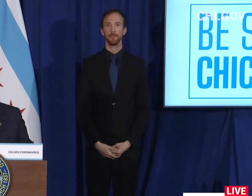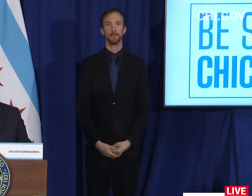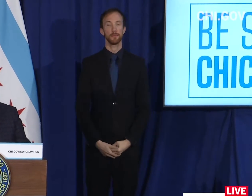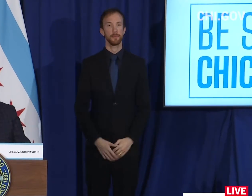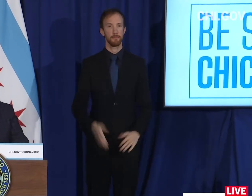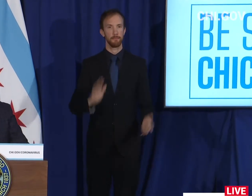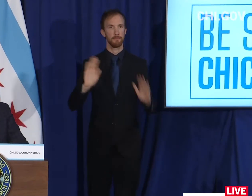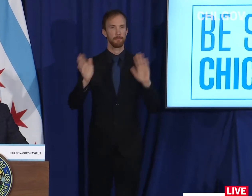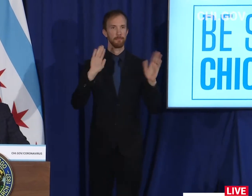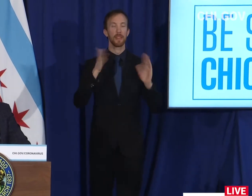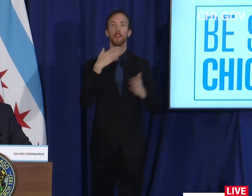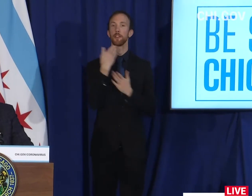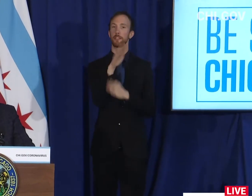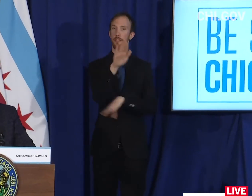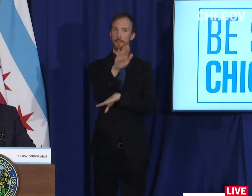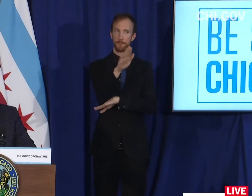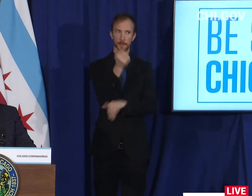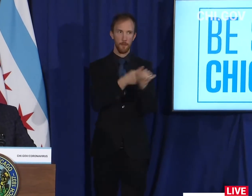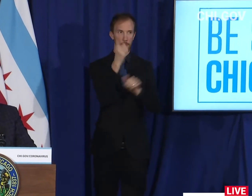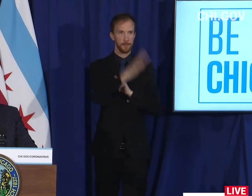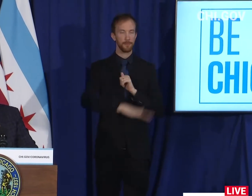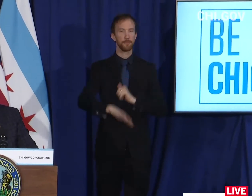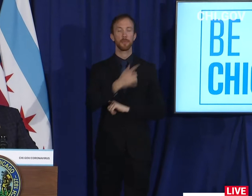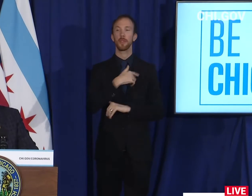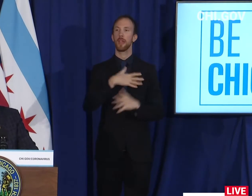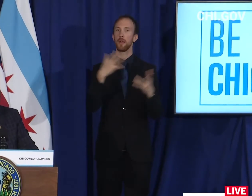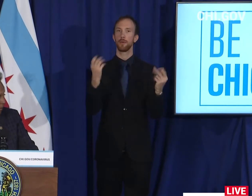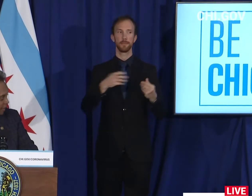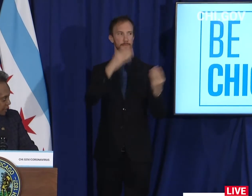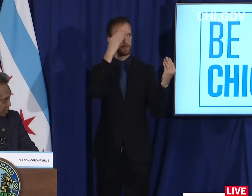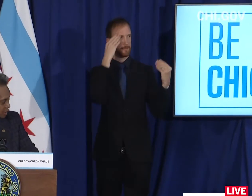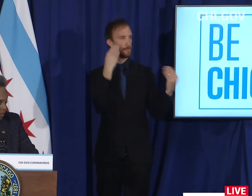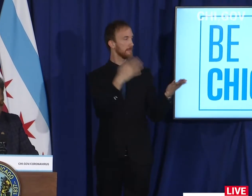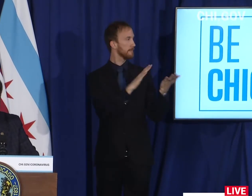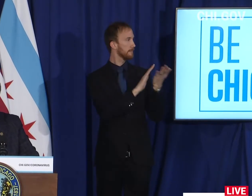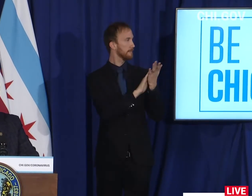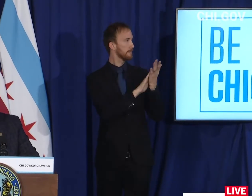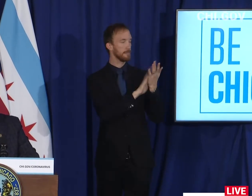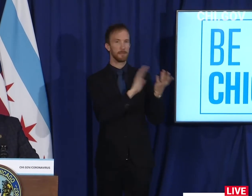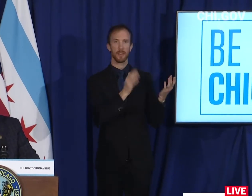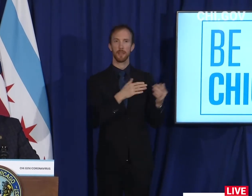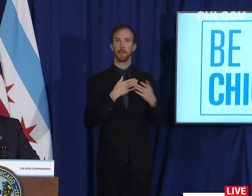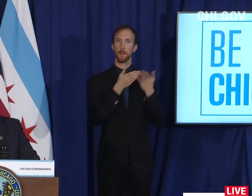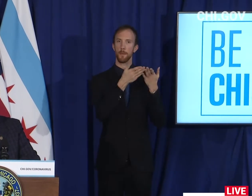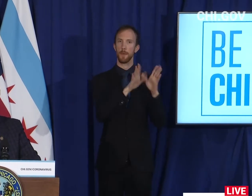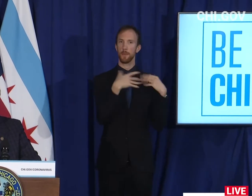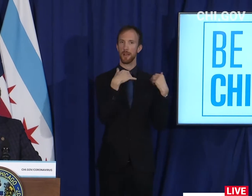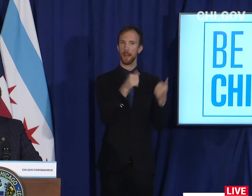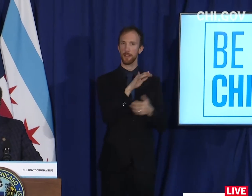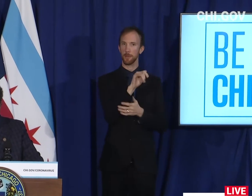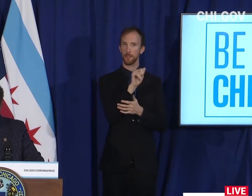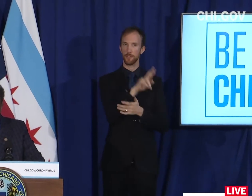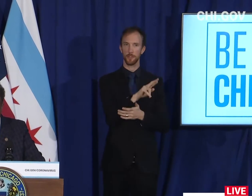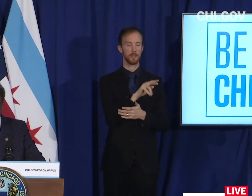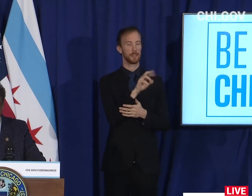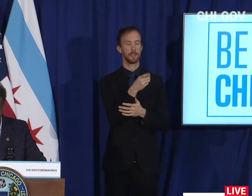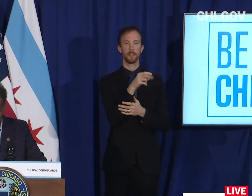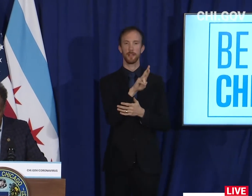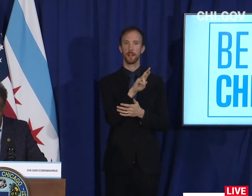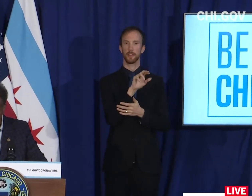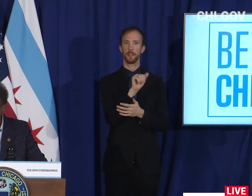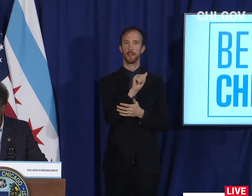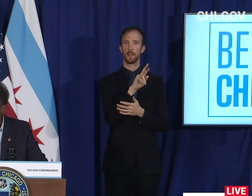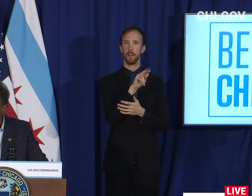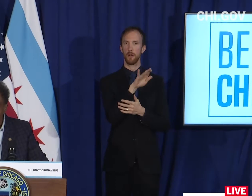Good afternoon, everyone. I want to acknowledge our Public Health Commissioner, Dr. Allison Harwoody, who's with us here